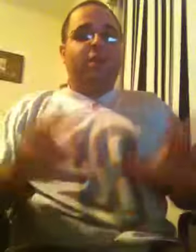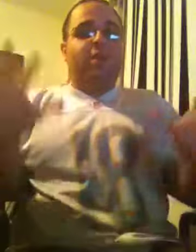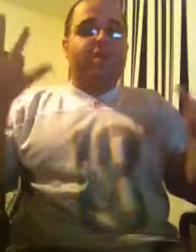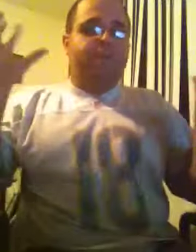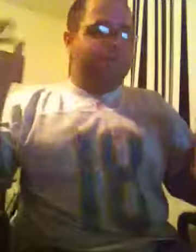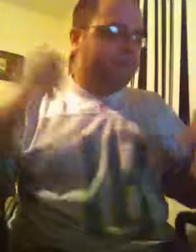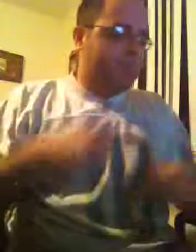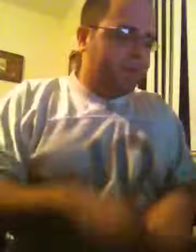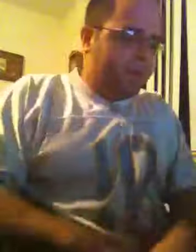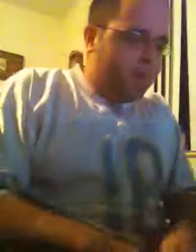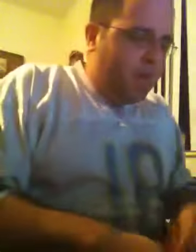luck of a...